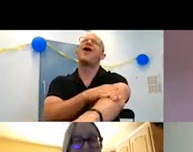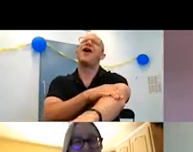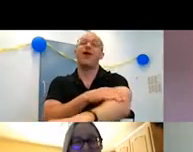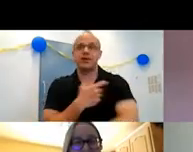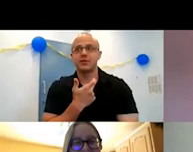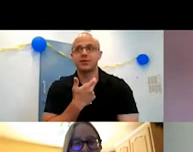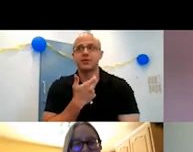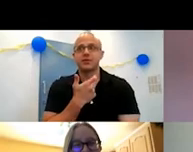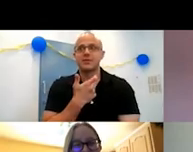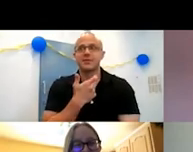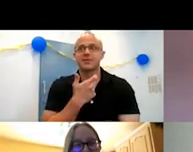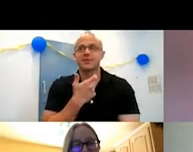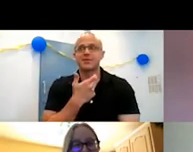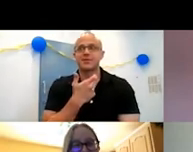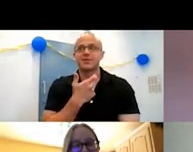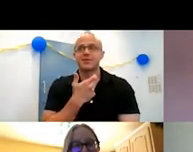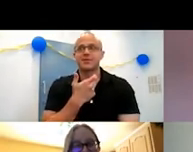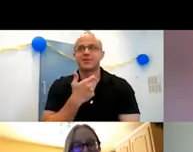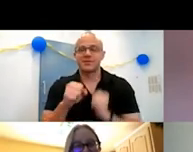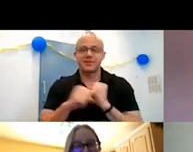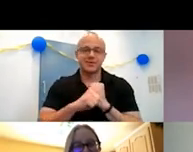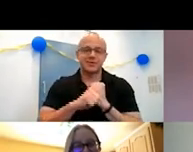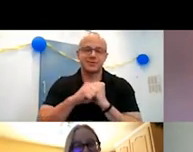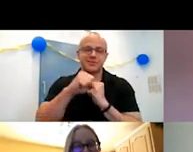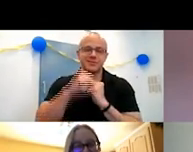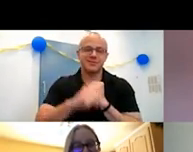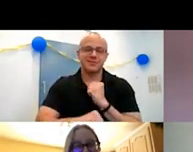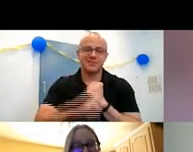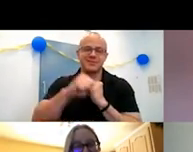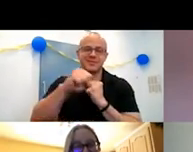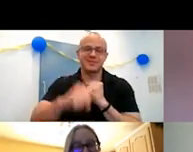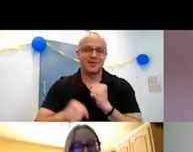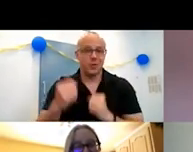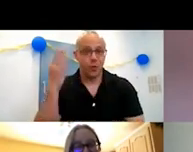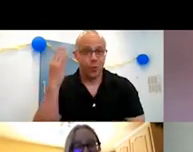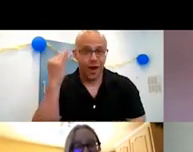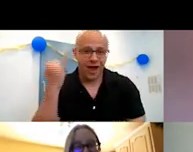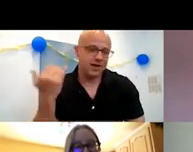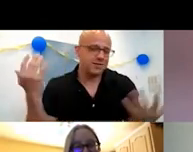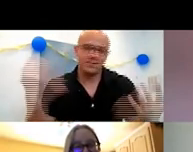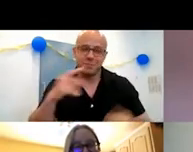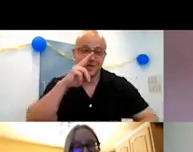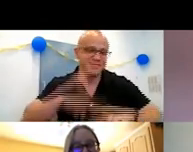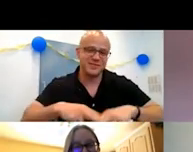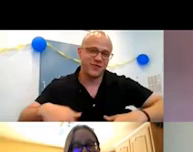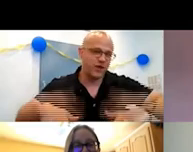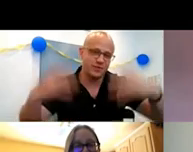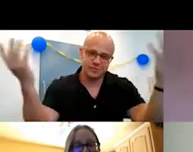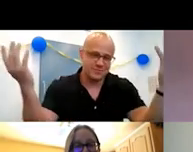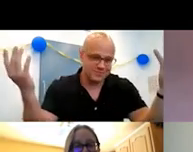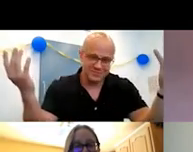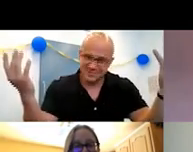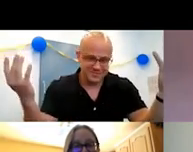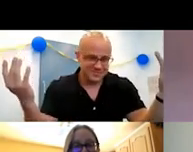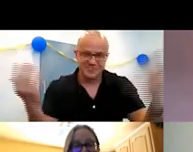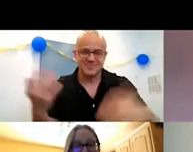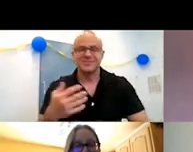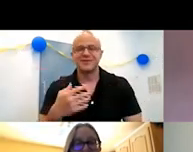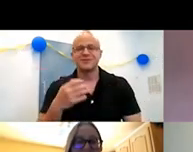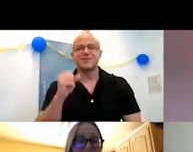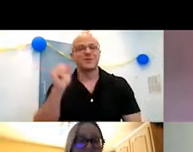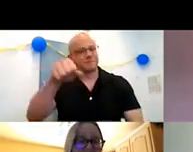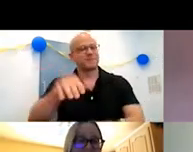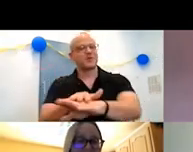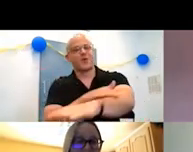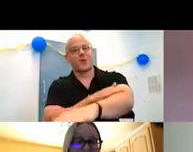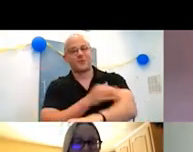Very, very, very slow. You look at it and you're like, really? Oh my gosh, that's exaggerated. Why? I don't know, because it's